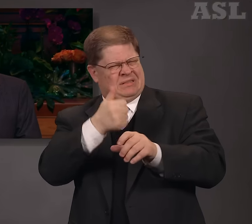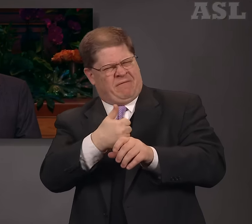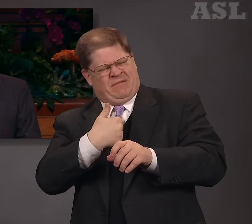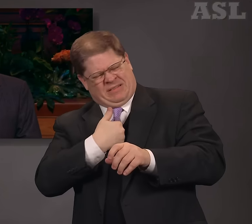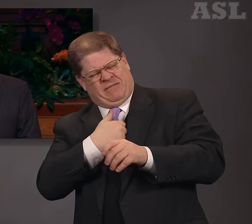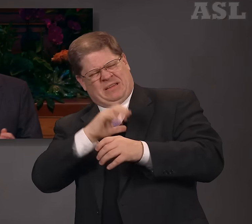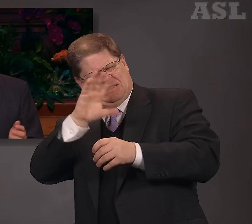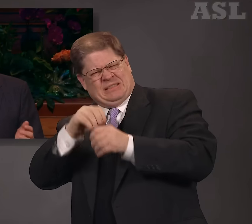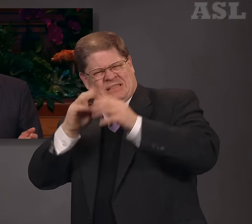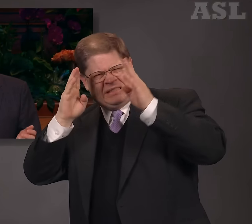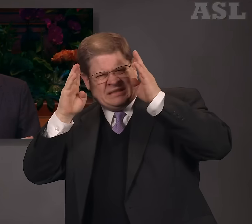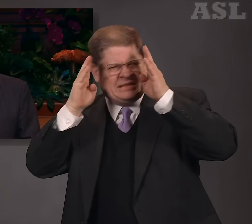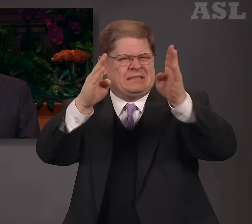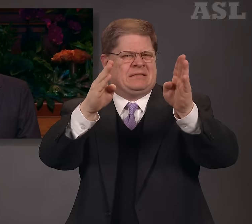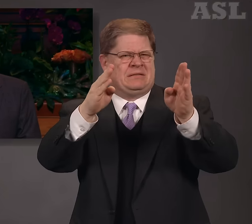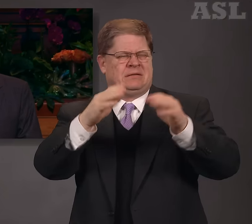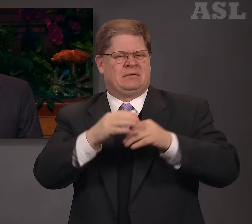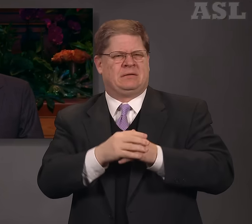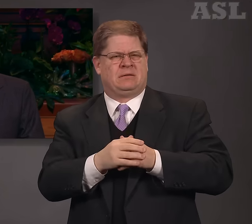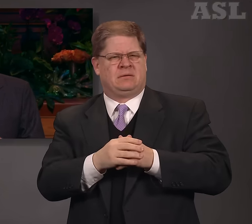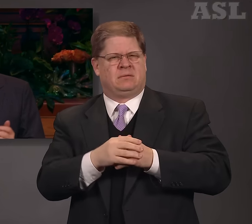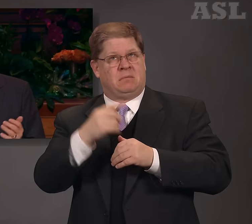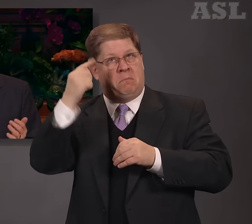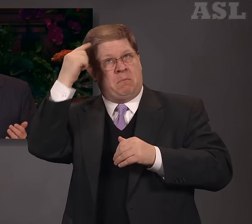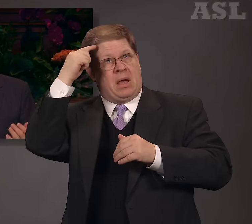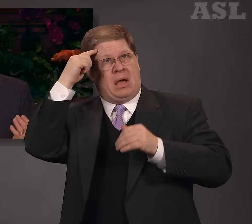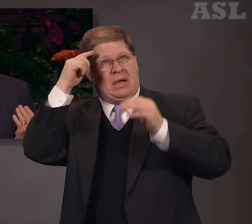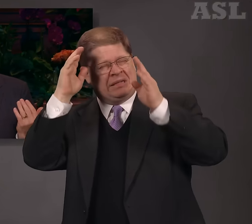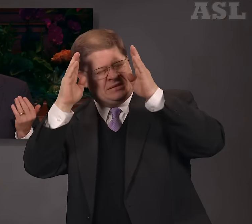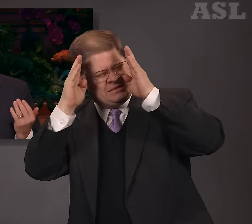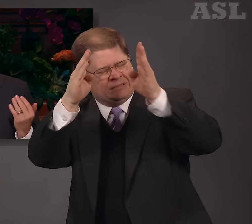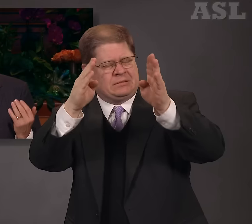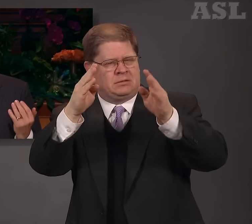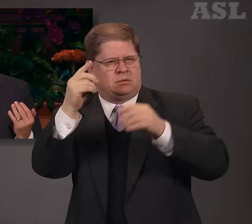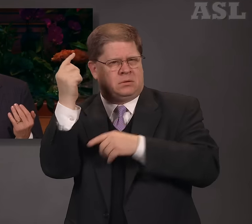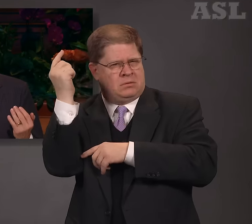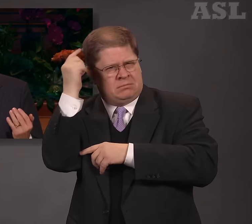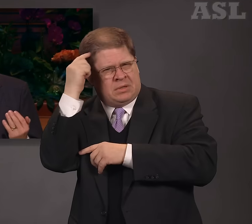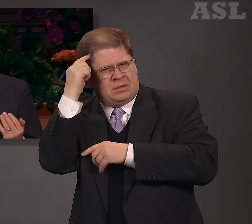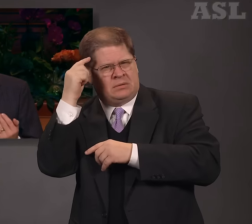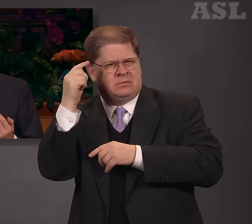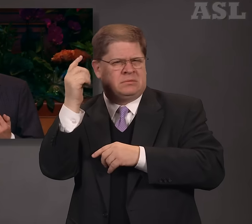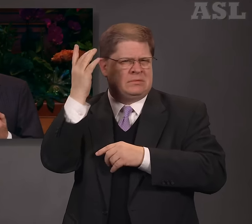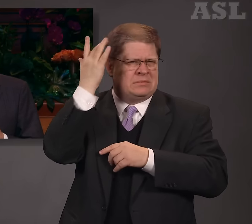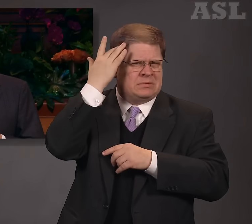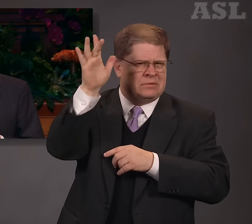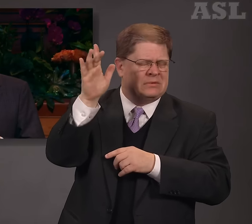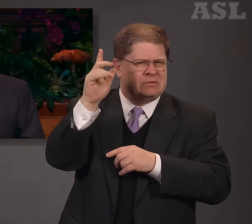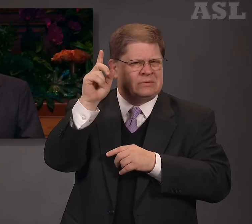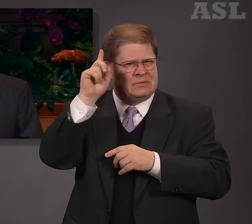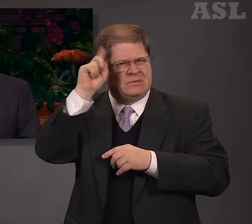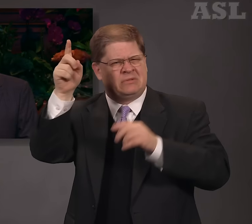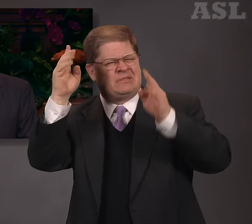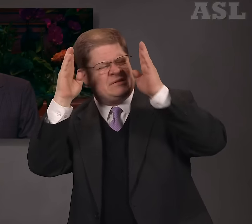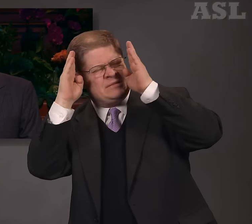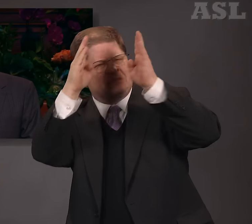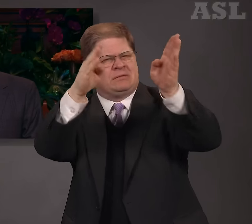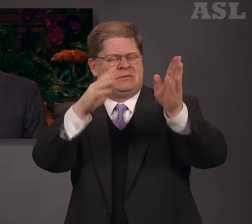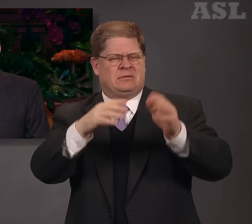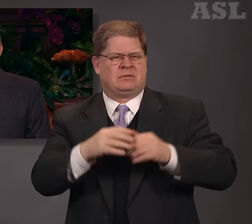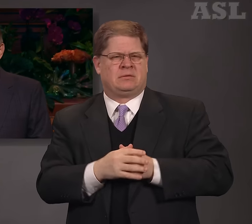your entire consecrated being, and to love with all your mind, your intelligence and